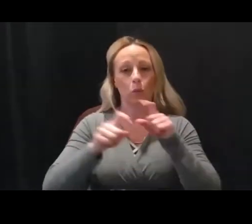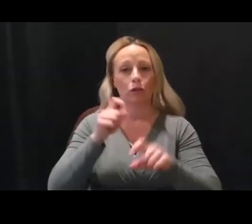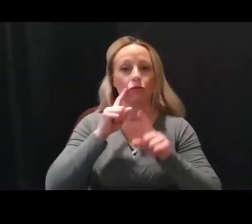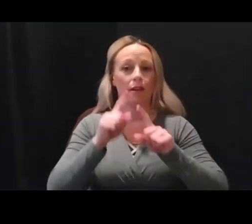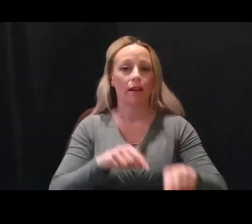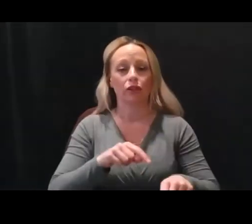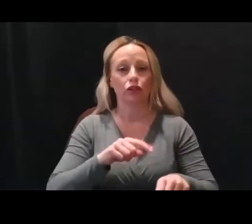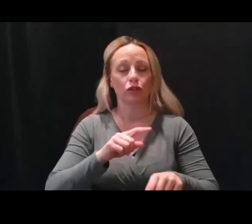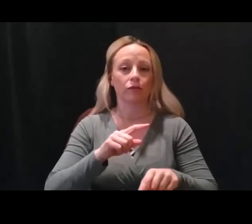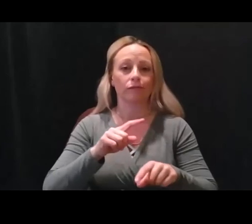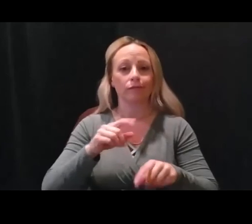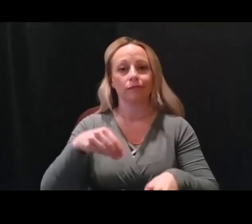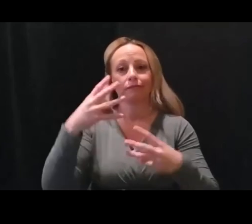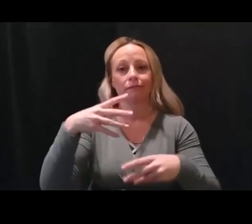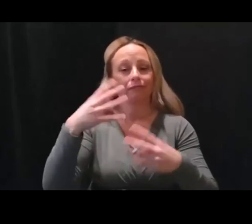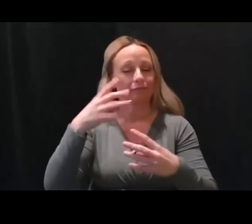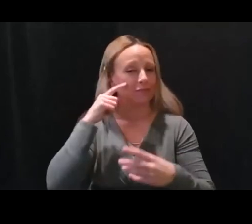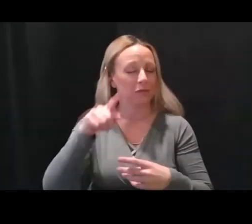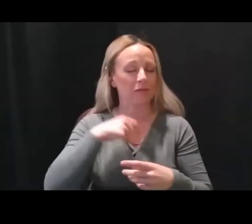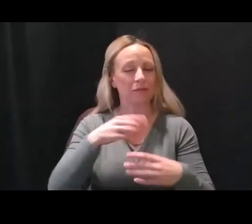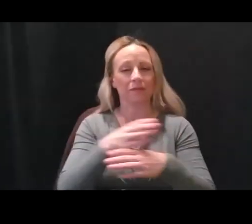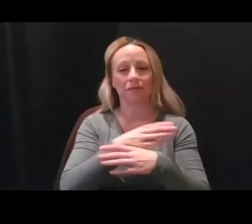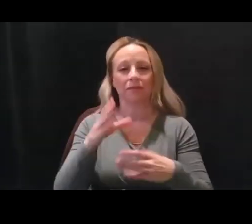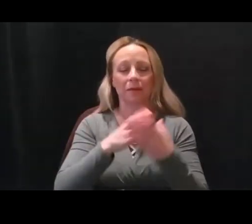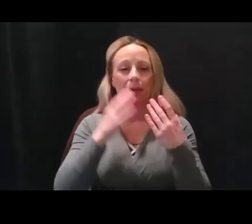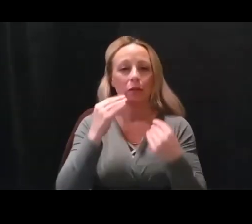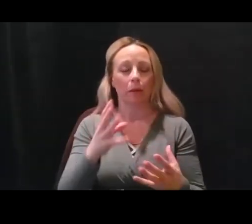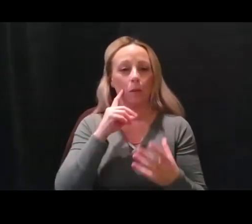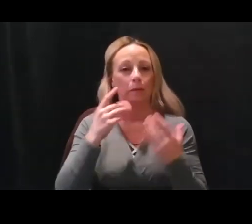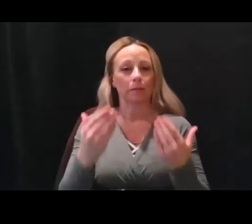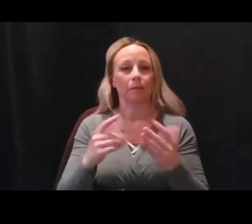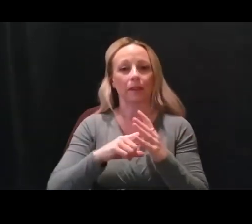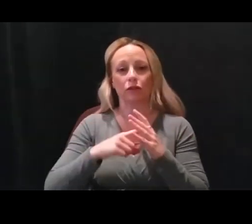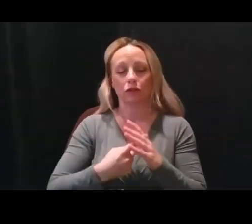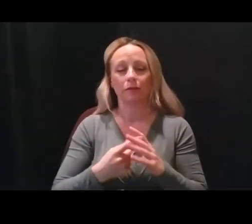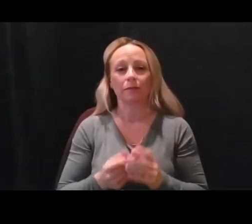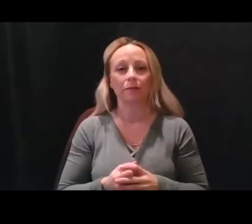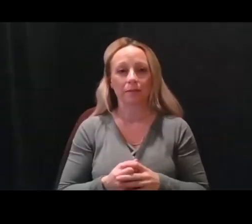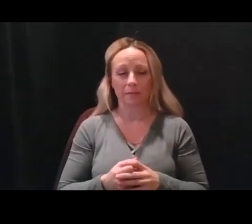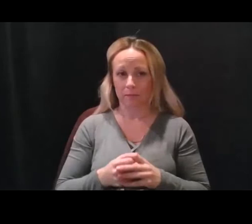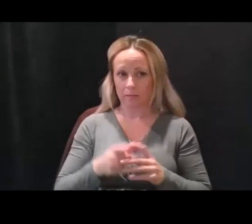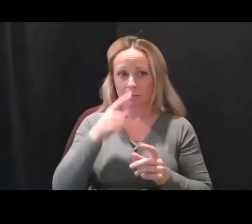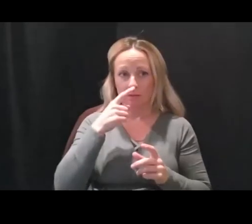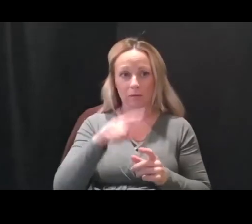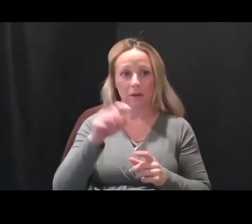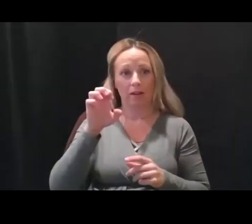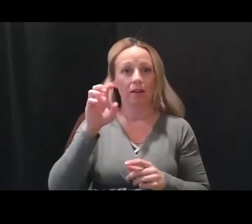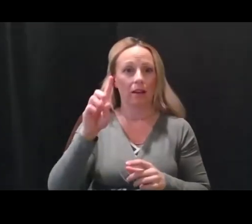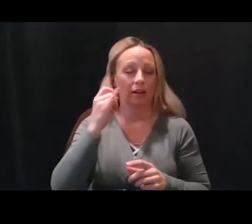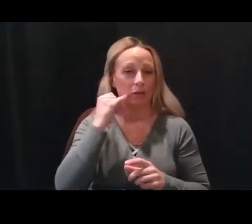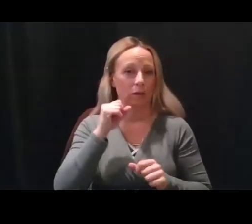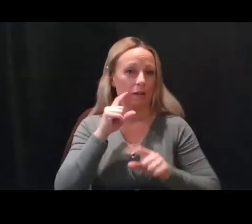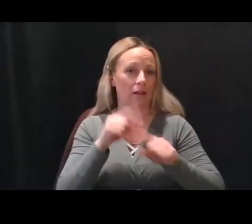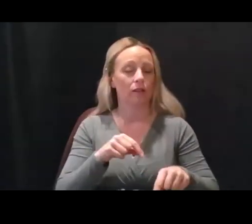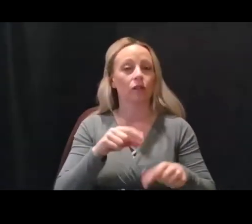for you to be able to share some of this information. So we're going to go ahead and get started. Ed, can you answer these first couple of questions? Who